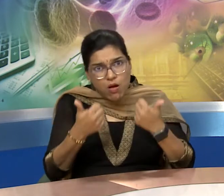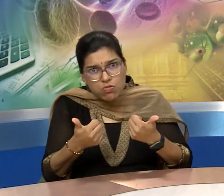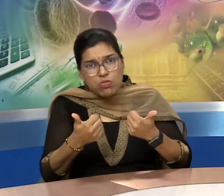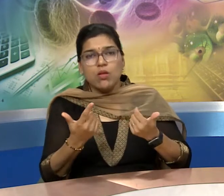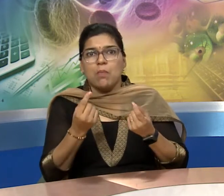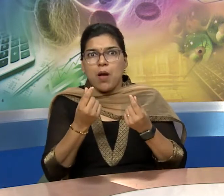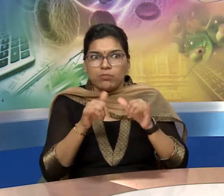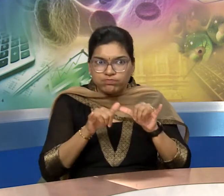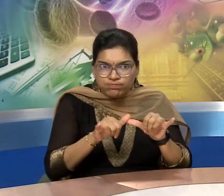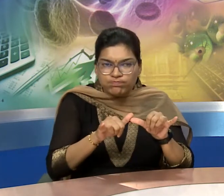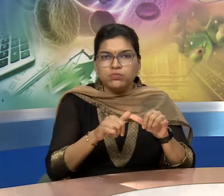to include information on